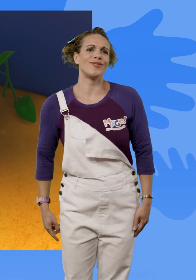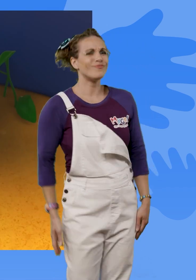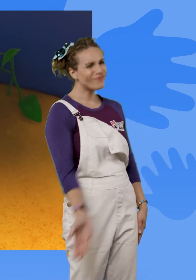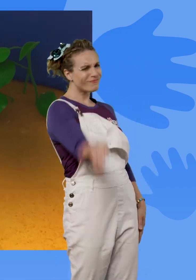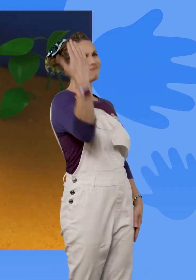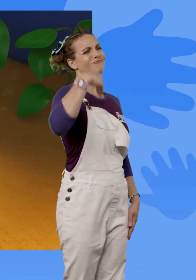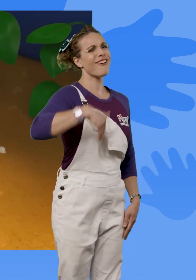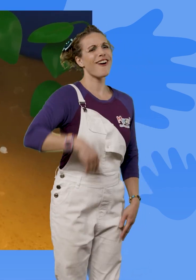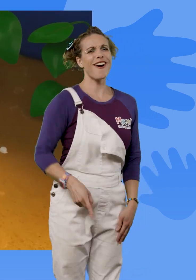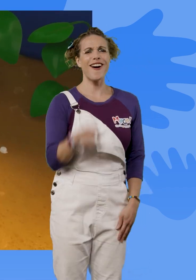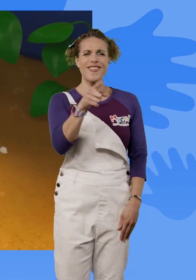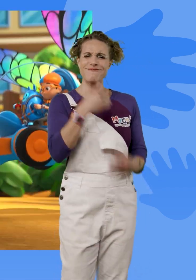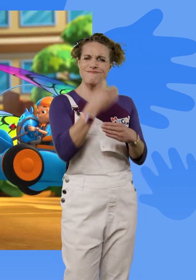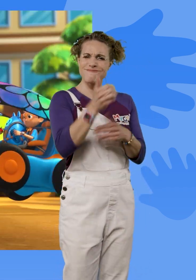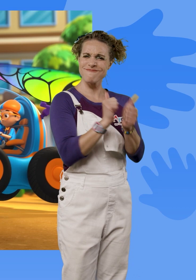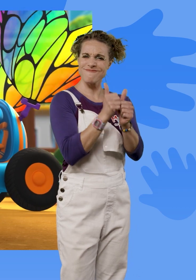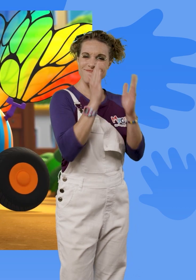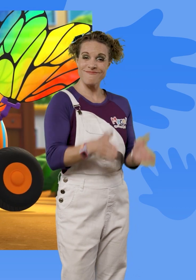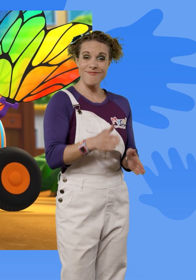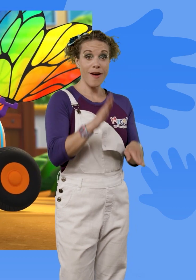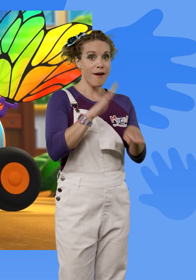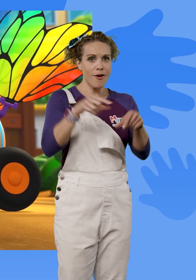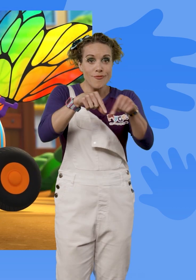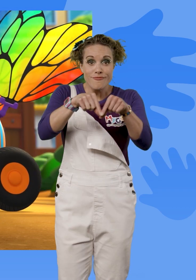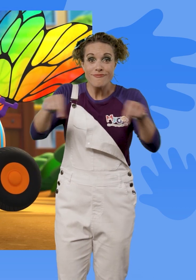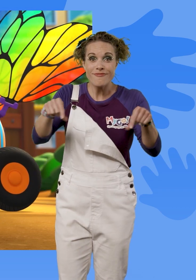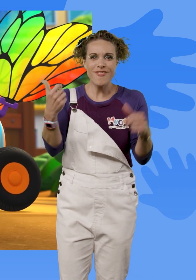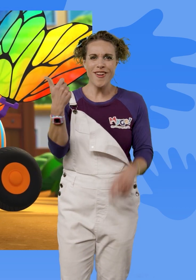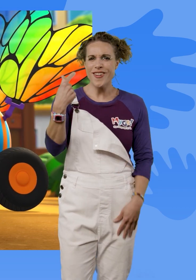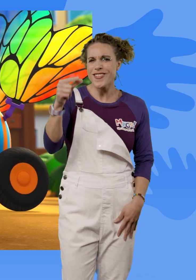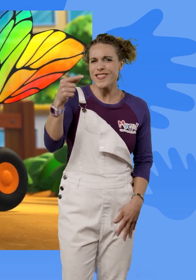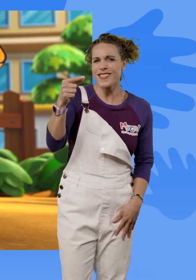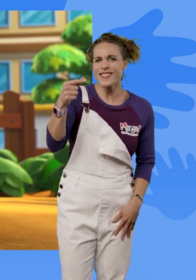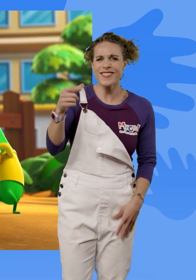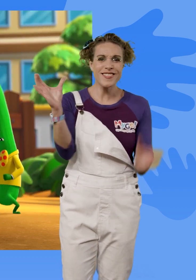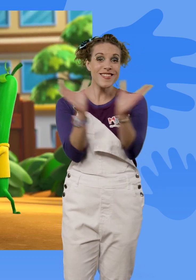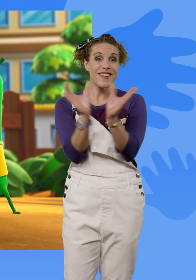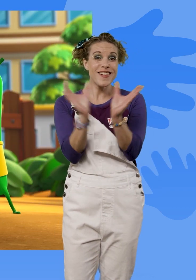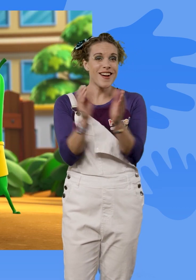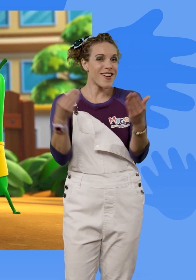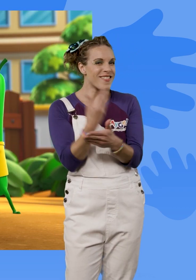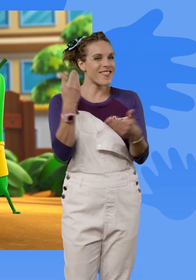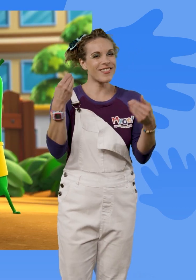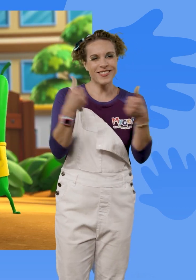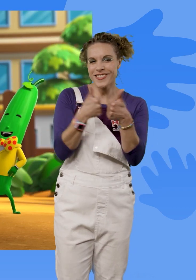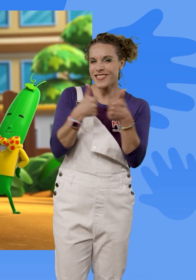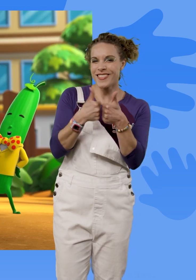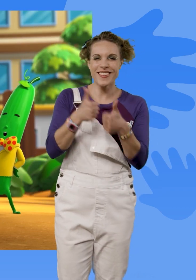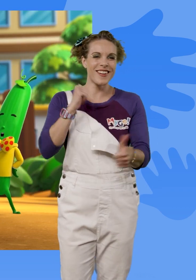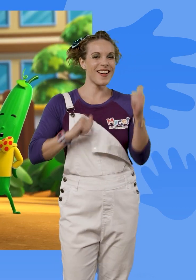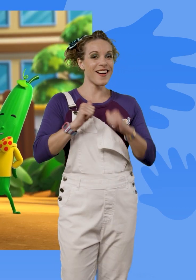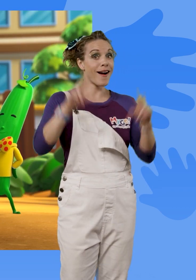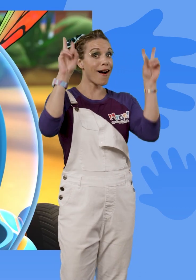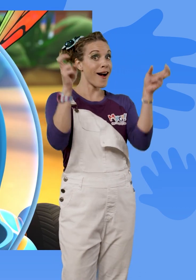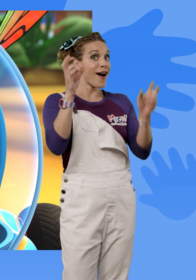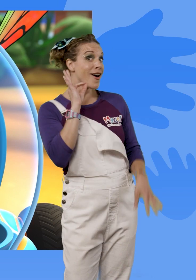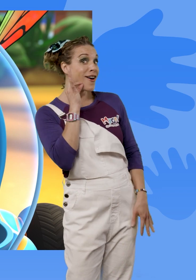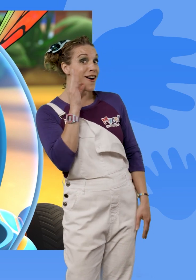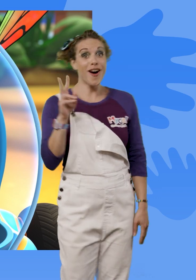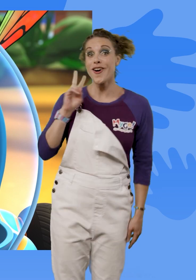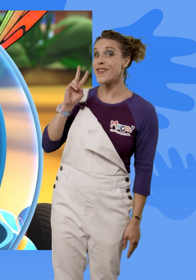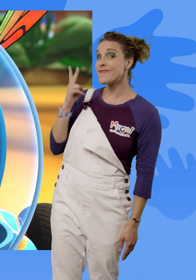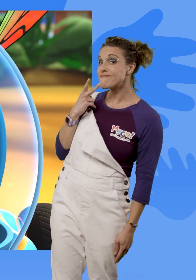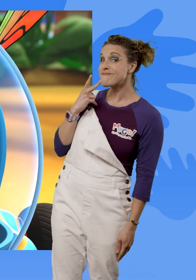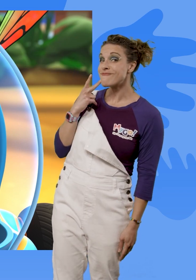now. Step right up. You're the next contestants on Slim Cucumber's certified fresh game show.